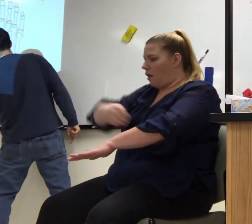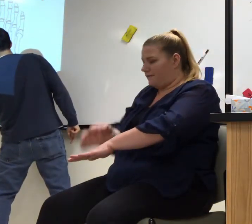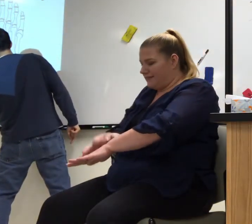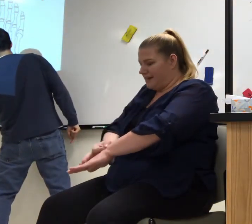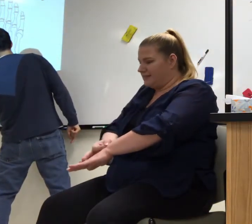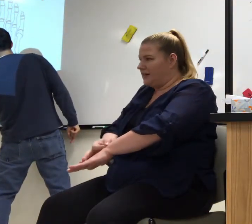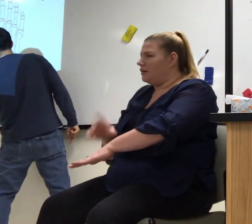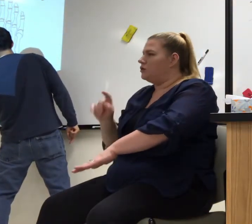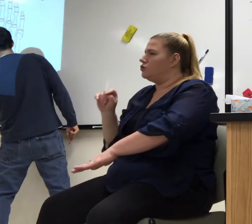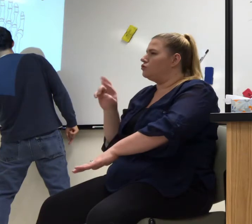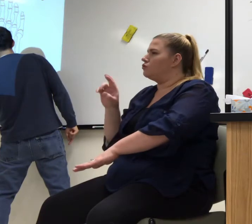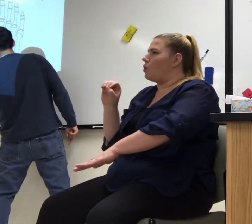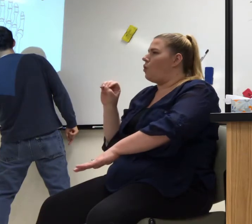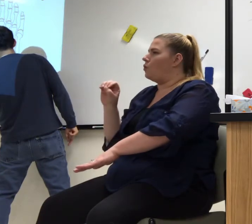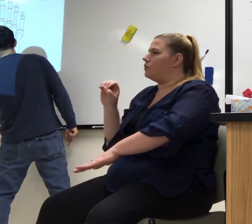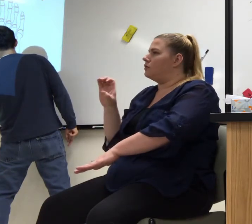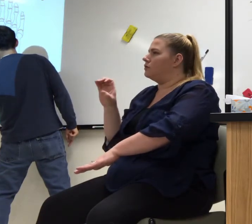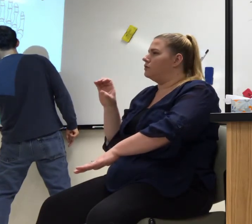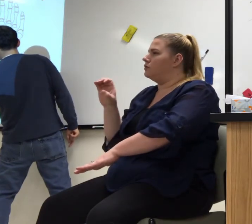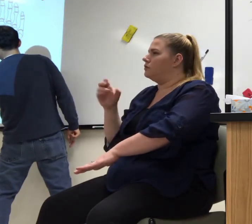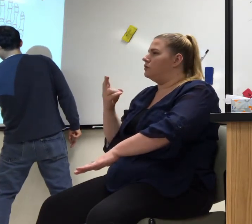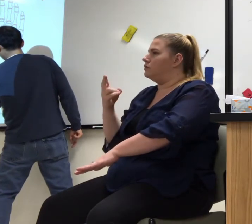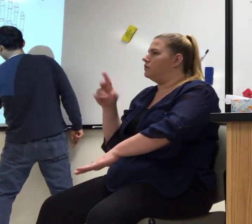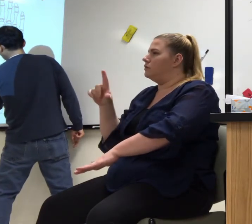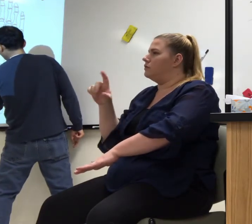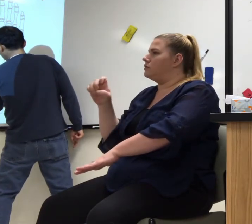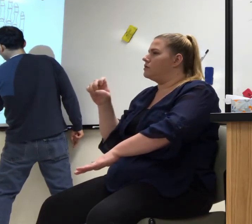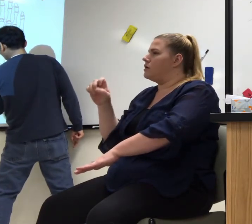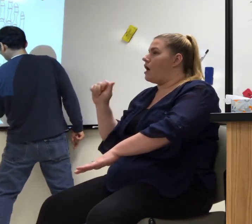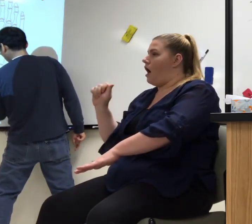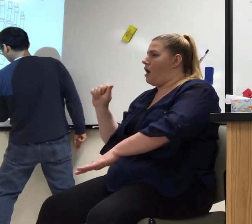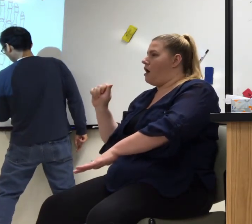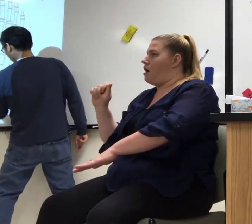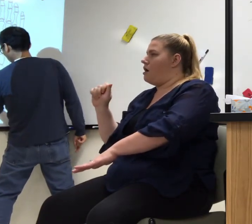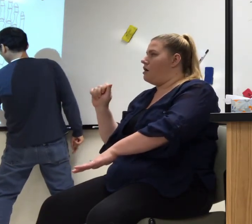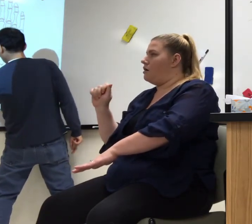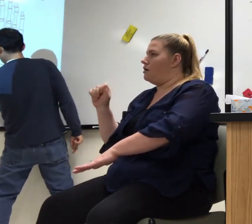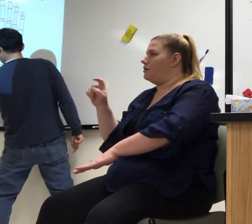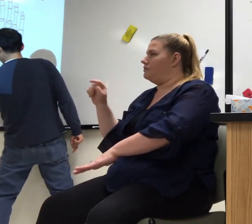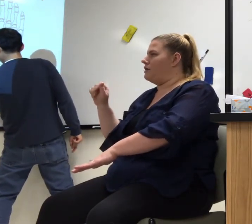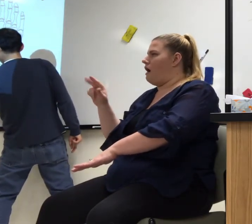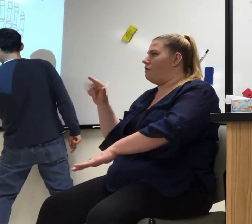it here. Trochlea and talus. I'll do the whole talus here.